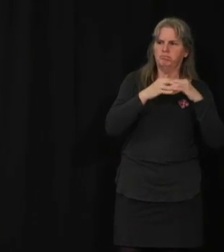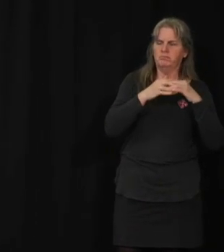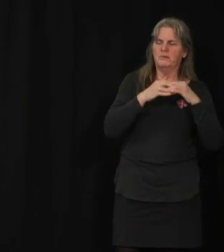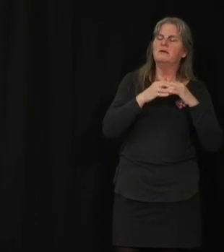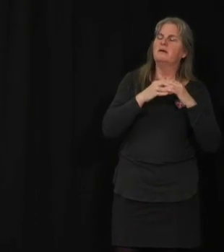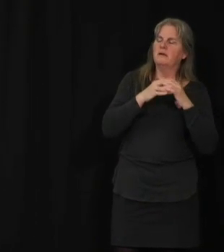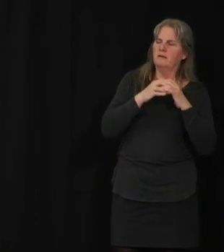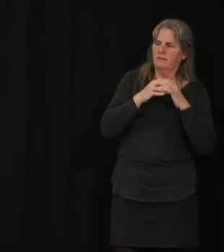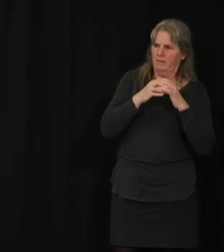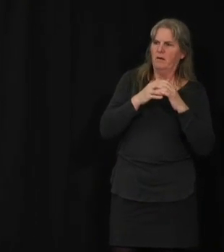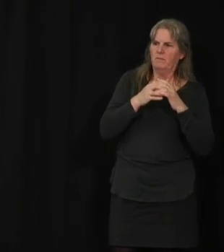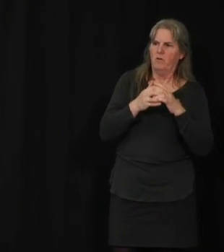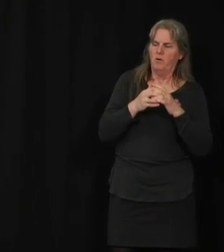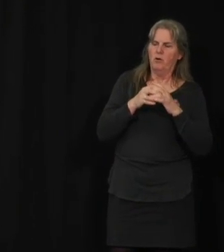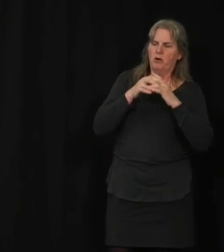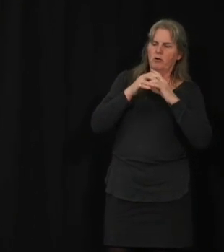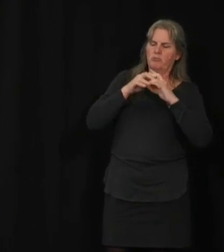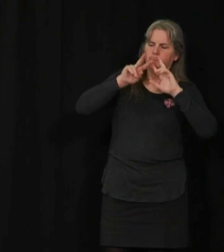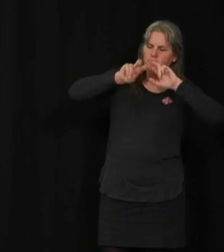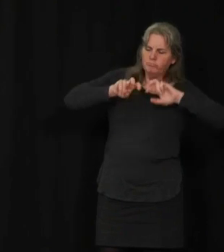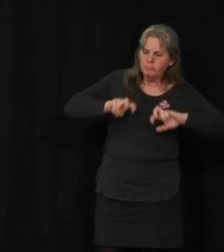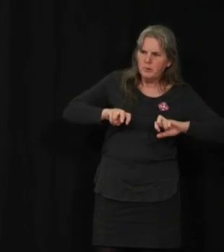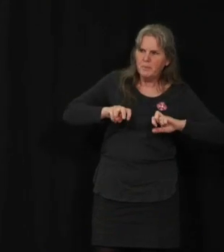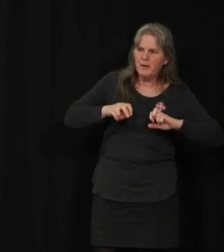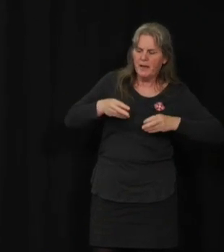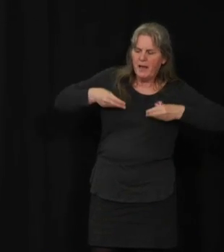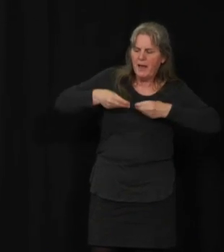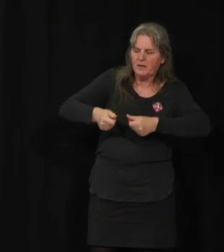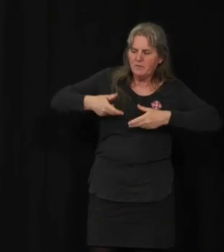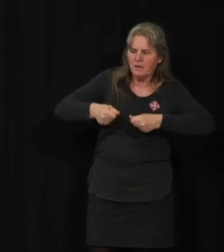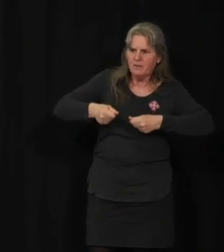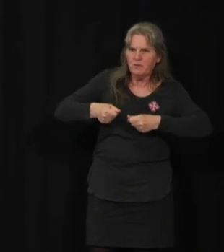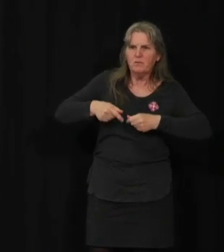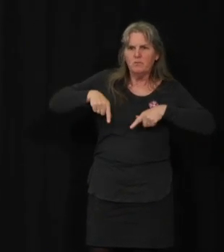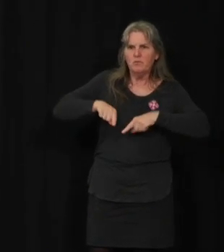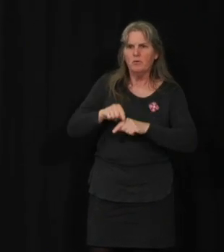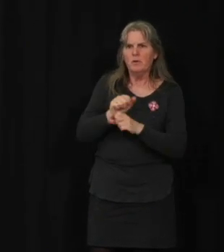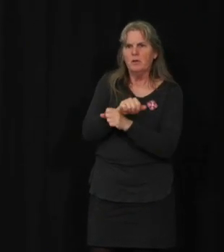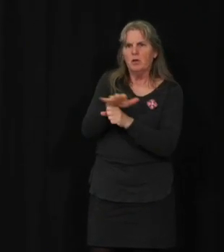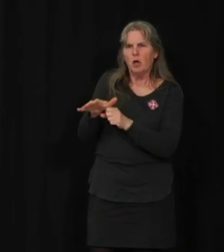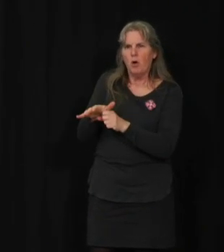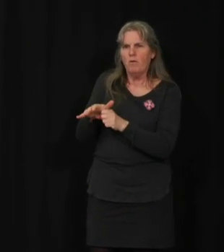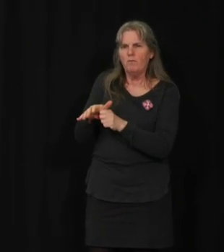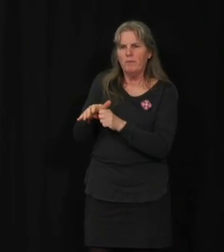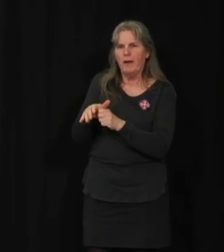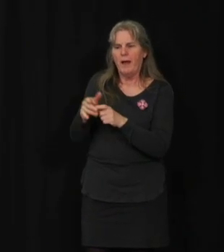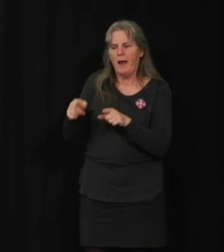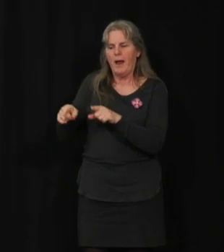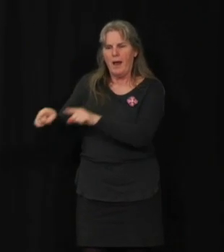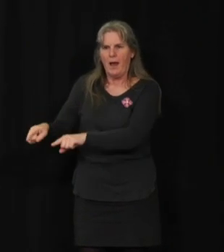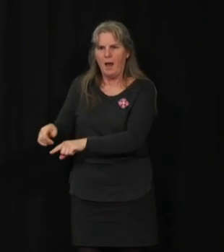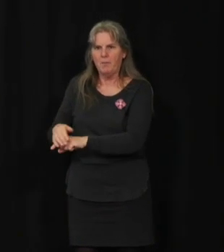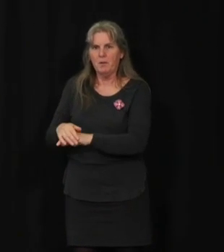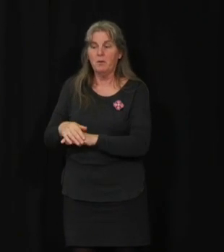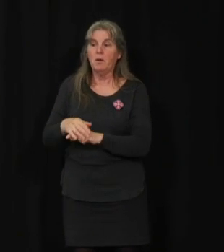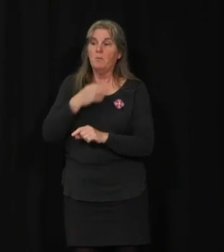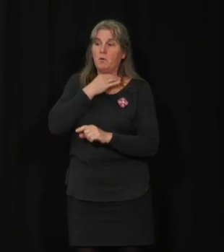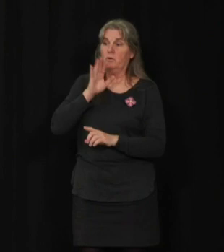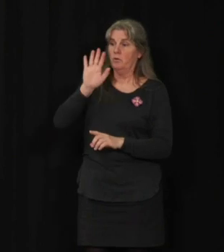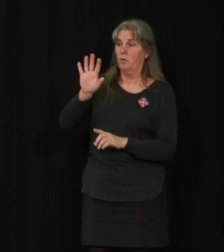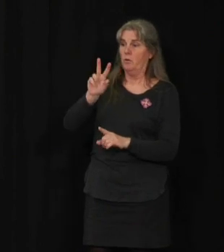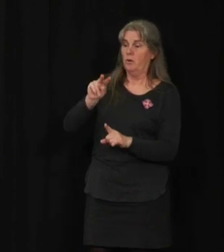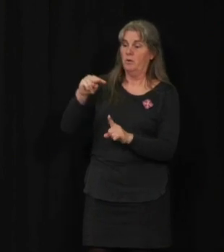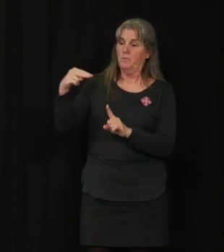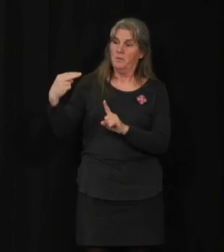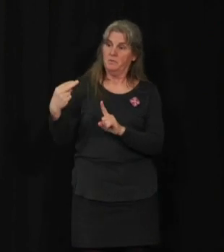done during the COVID crisis. And is the position of the Premier right now